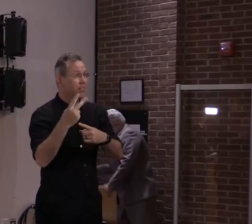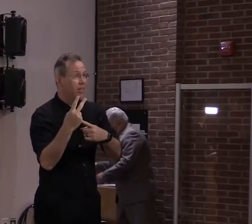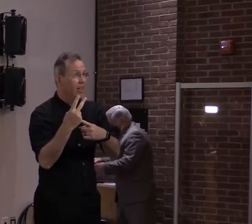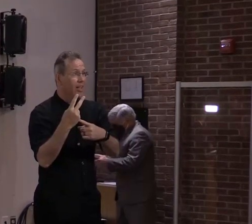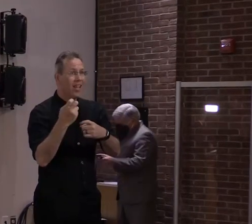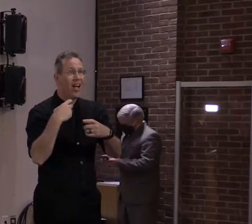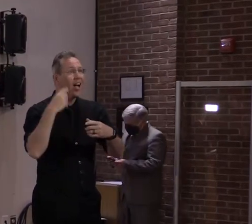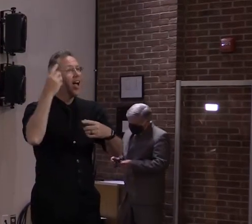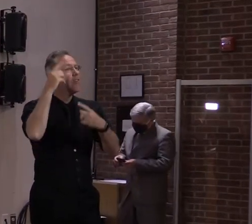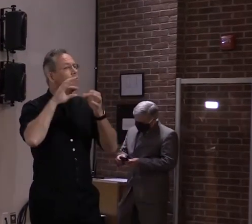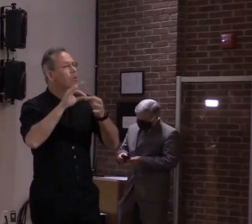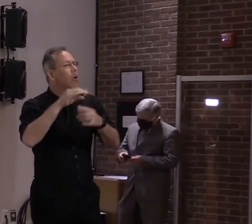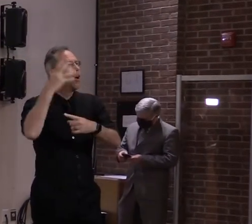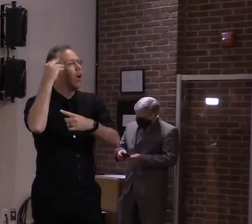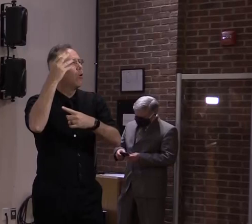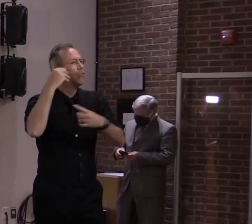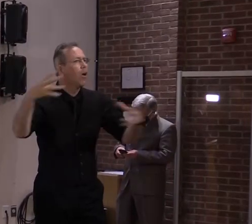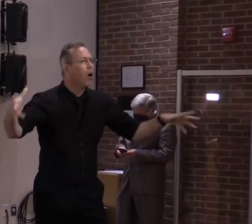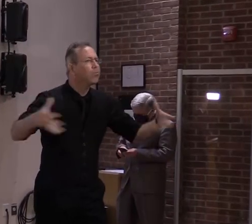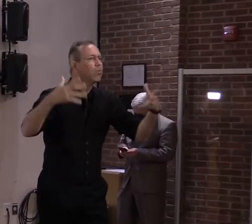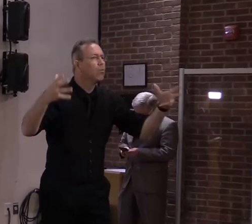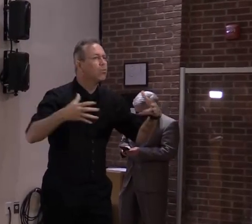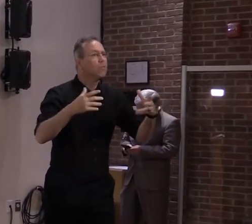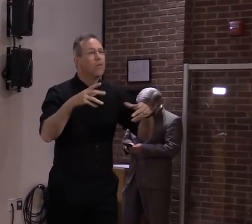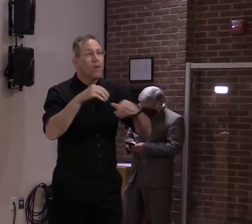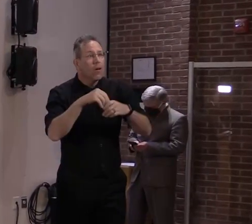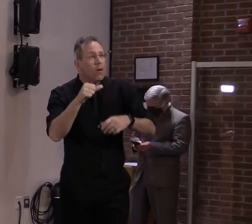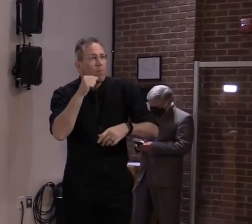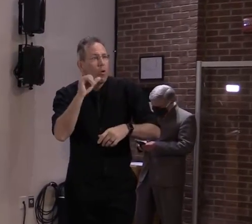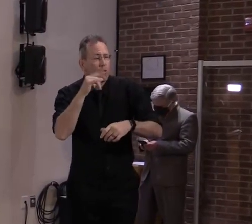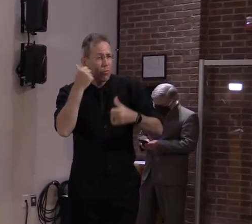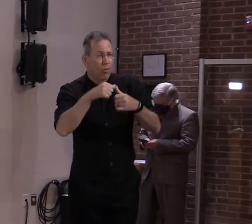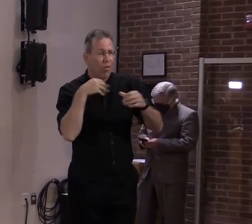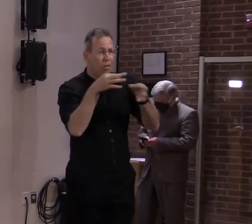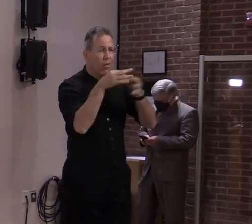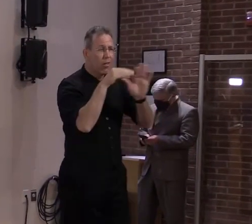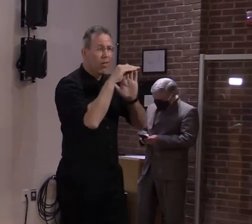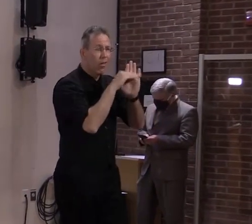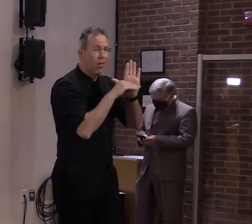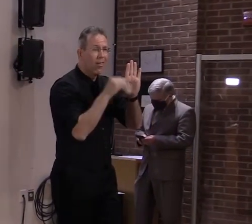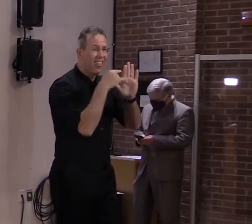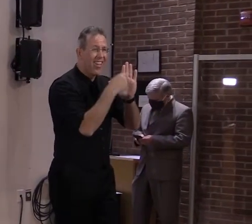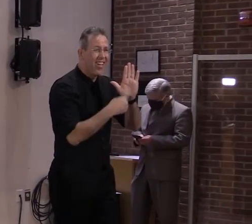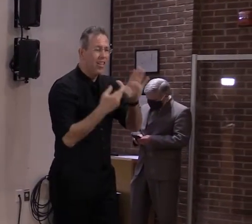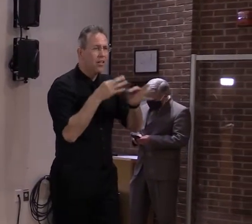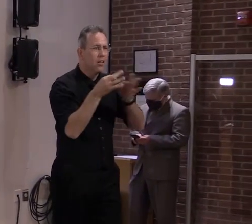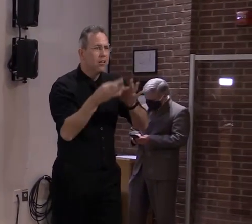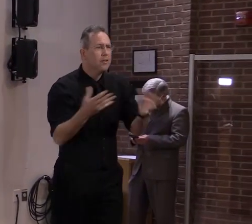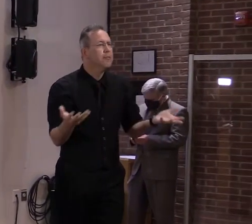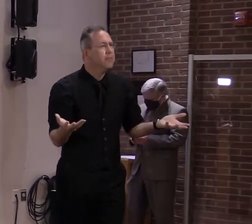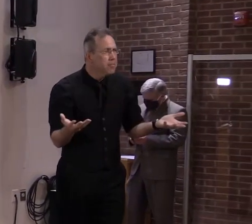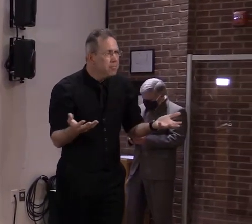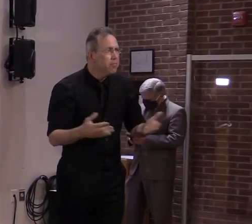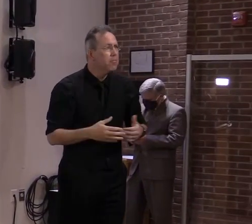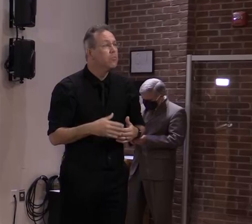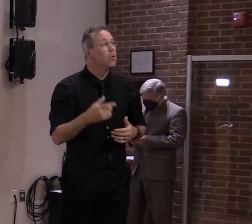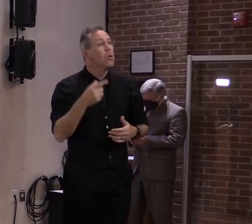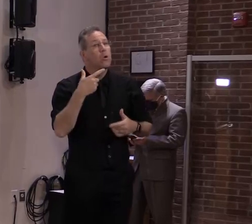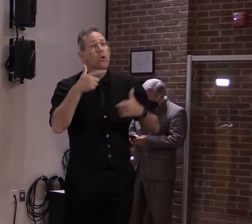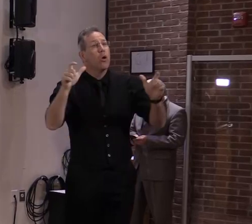300 right now, outside gatherings. And then that's unvaccinated, and then any number